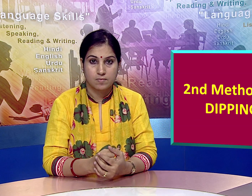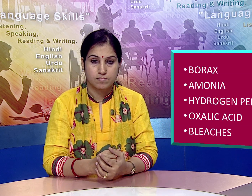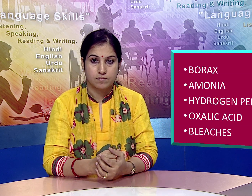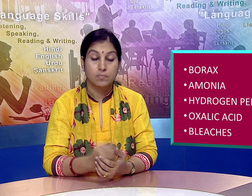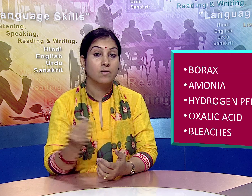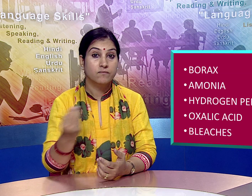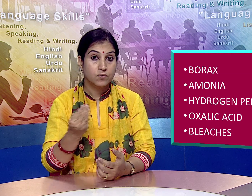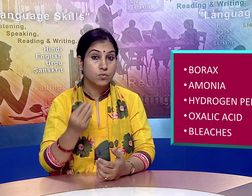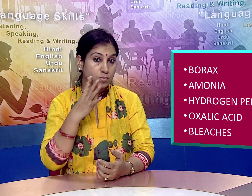Some of the common